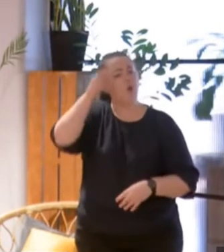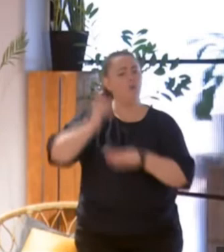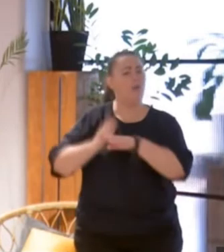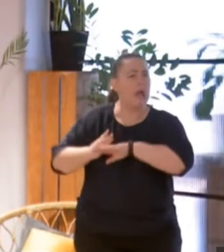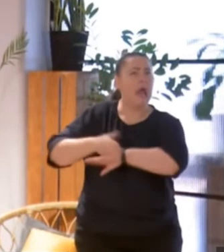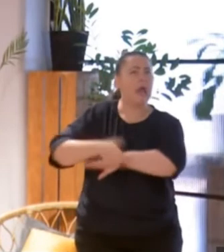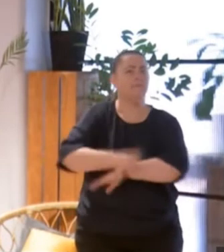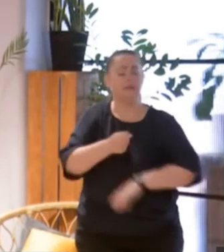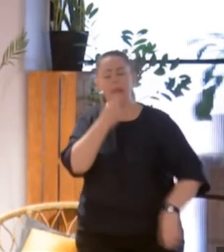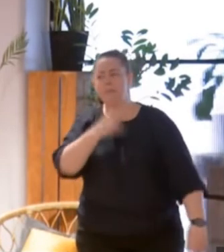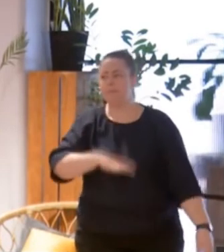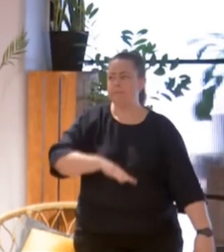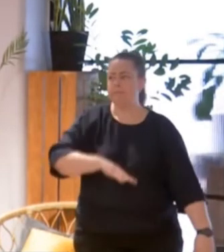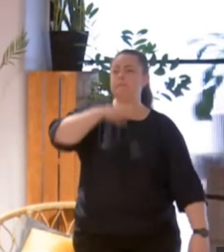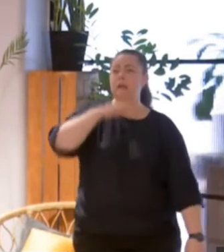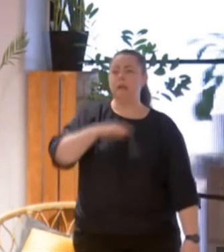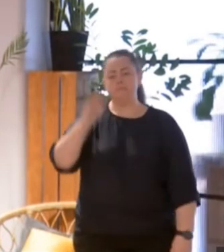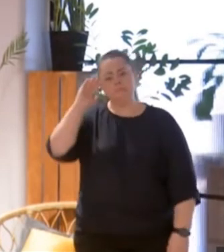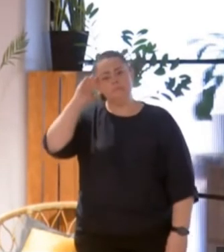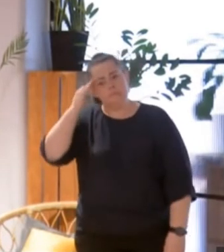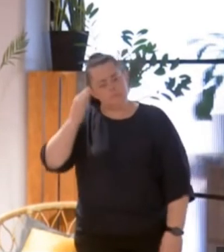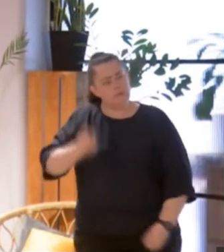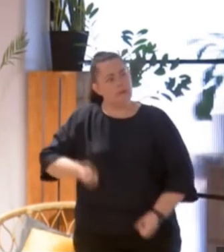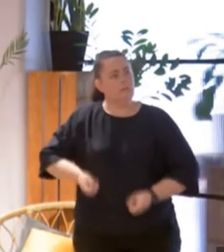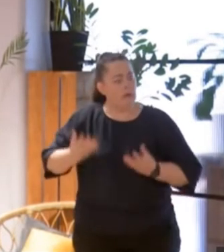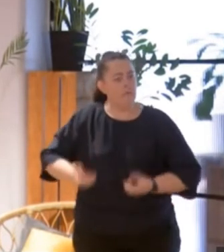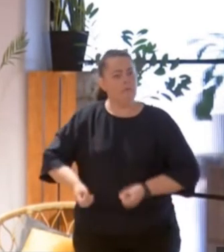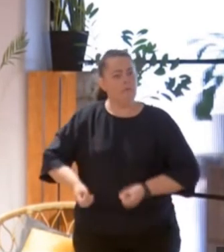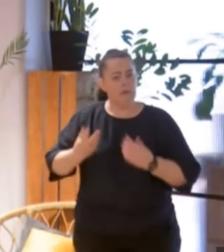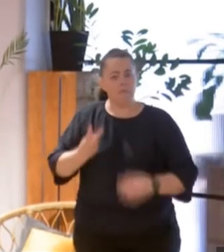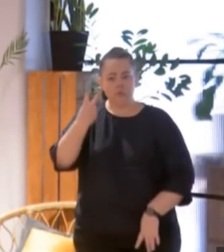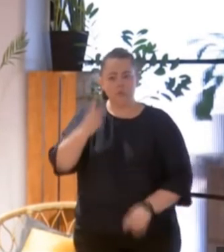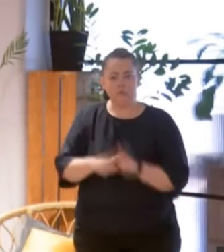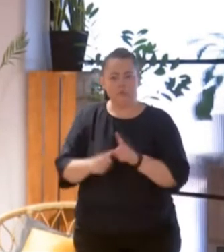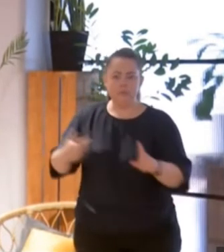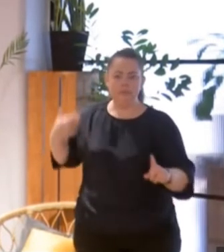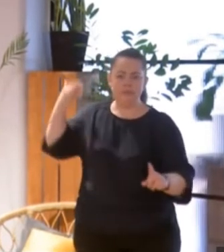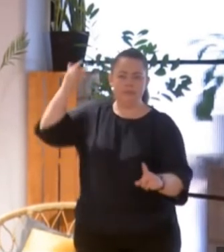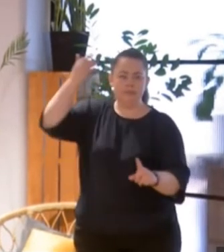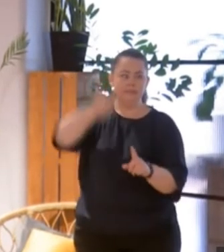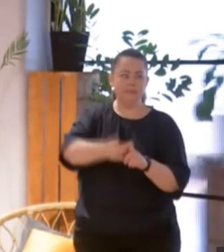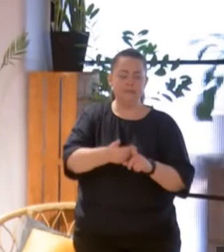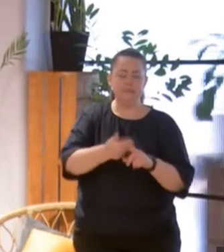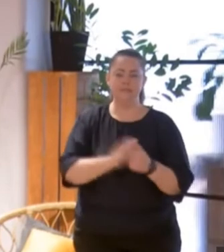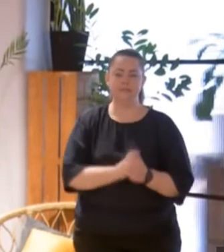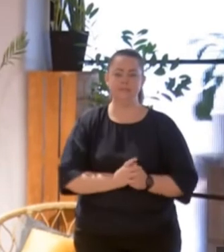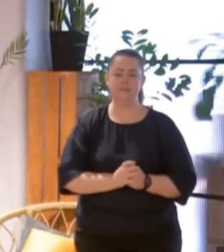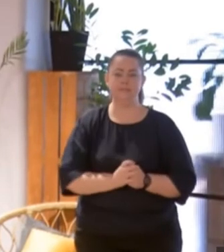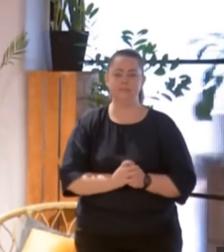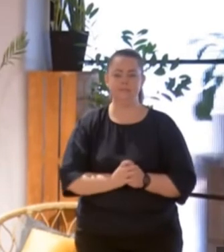significant sacrifices for 2 years. But where we sit today, the success